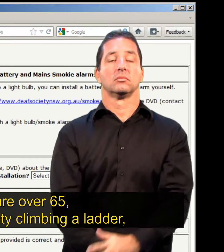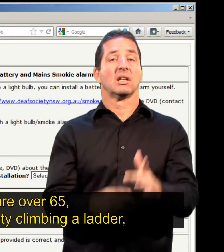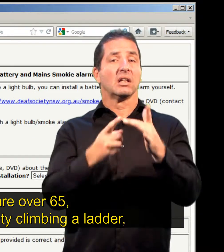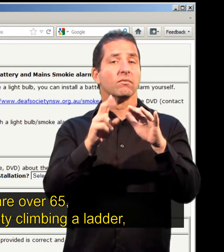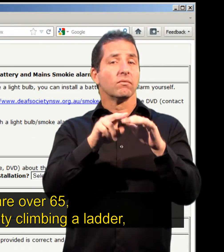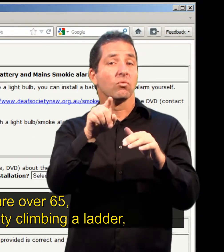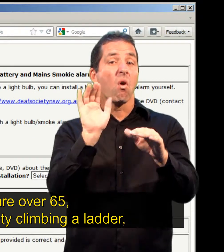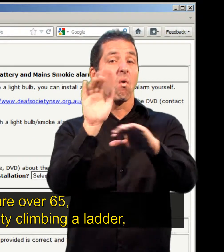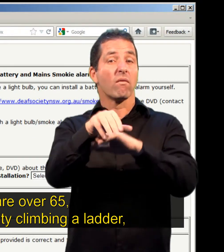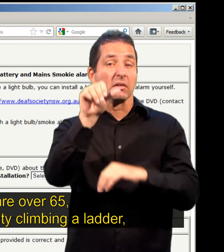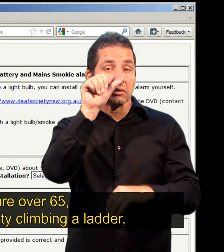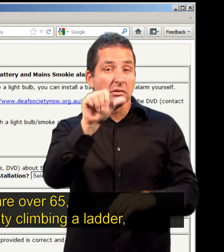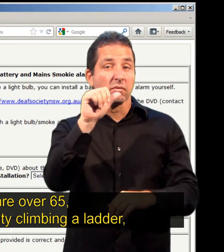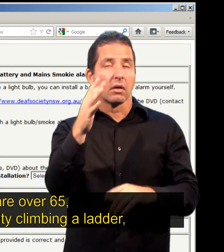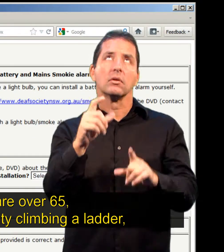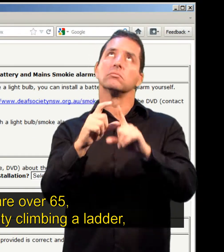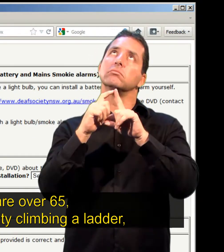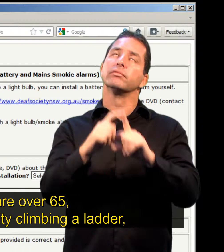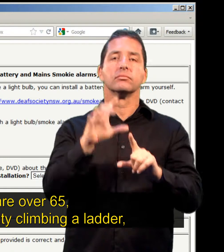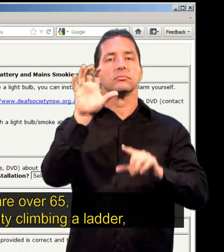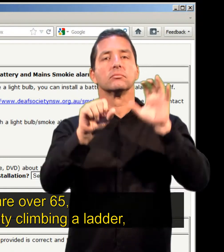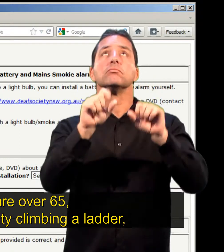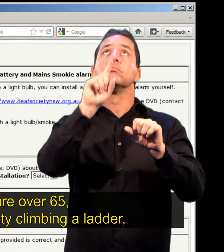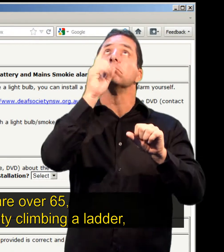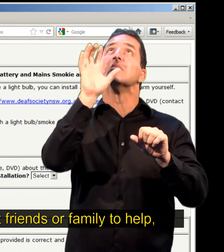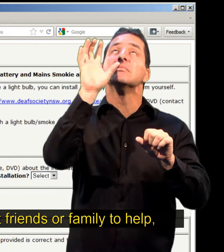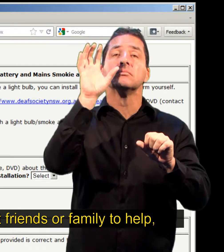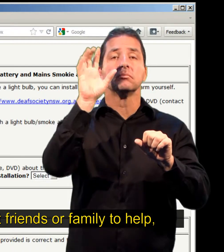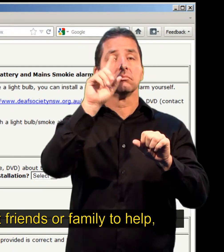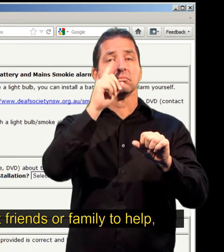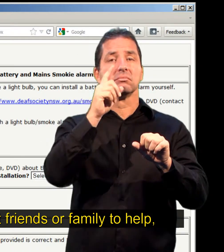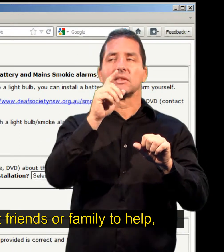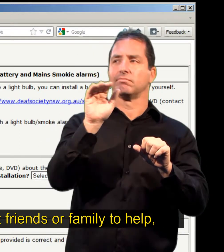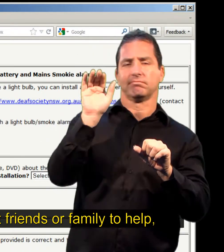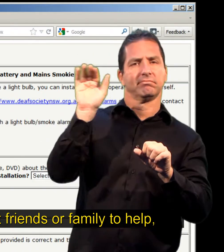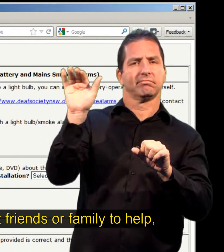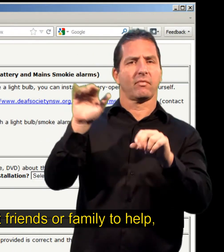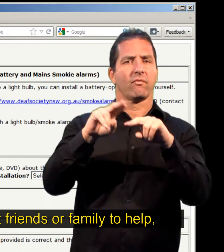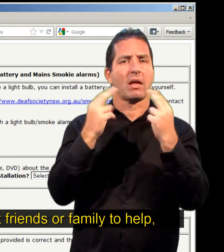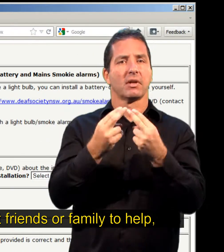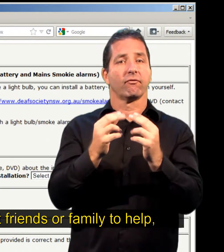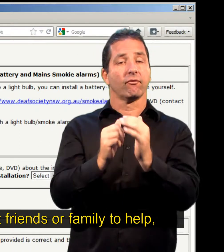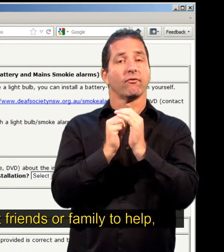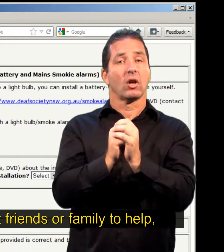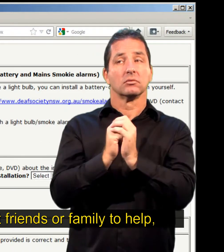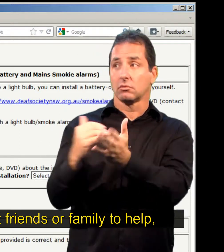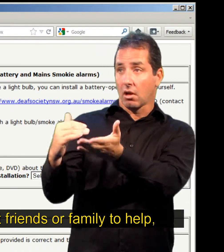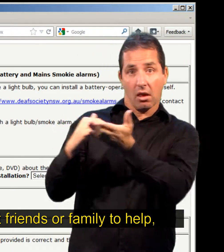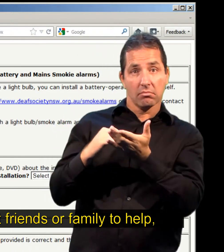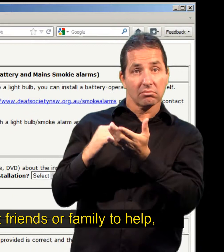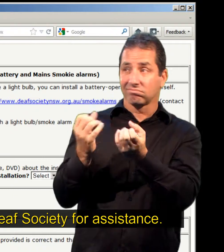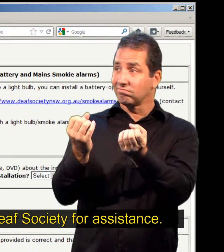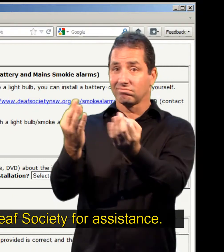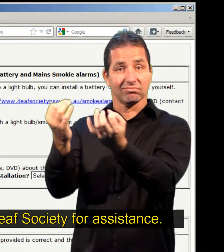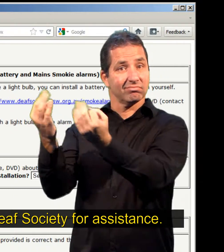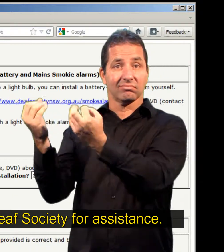If you are over 65, have real difficulty climbing a ladder and aren't able to get friends or family to help,